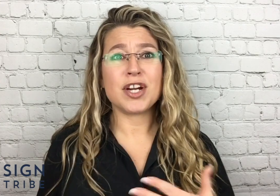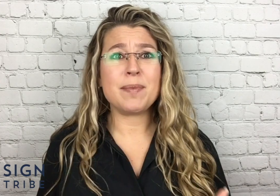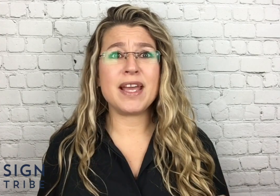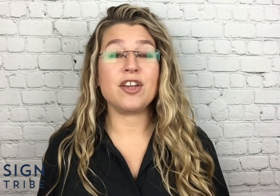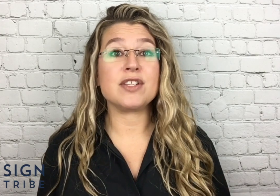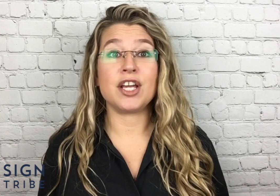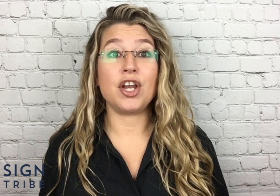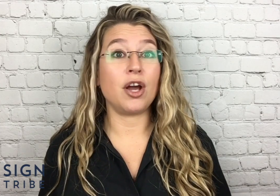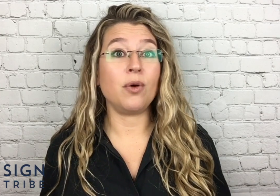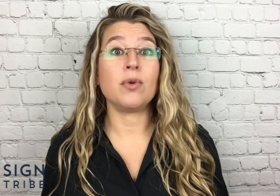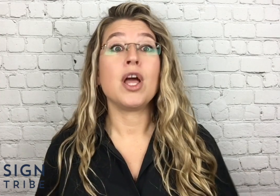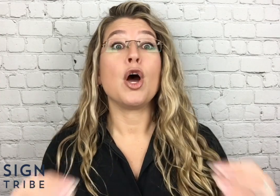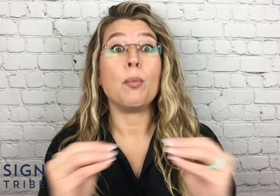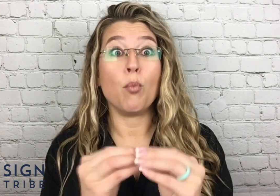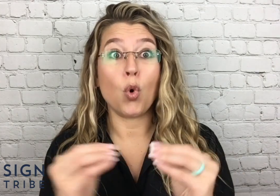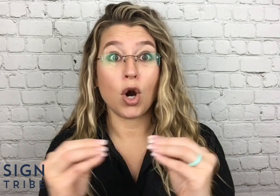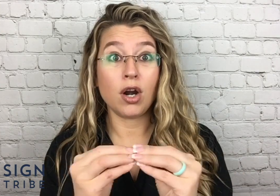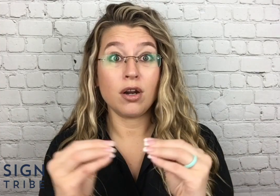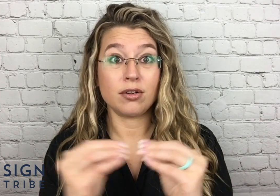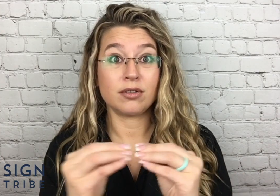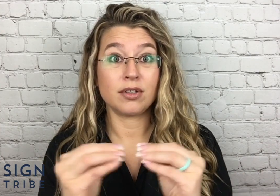screaming, and you say, no, more,